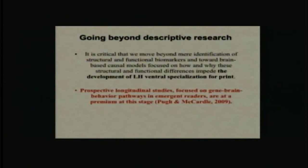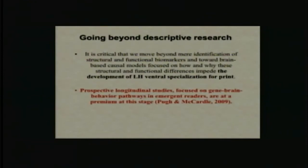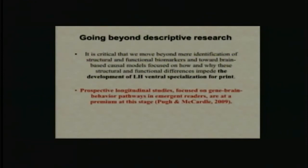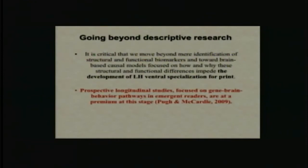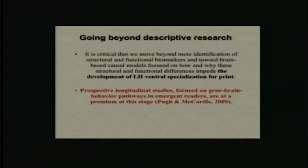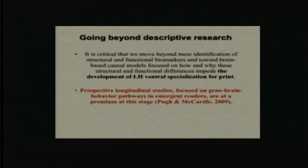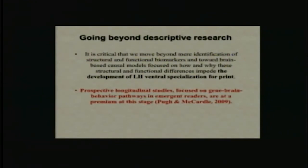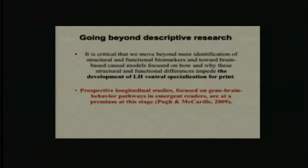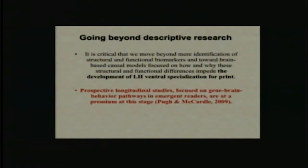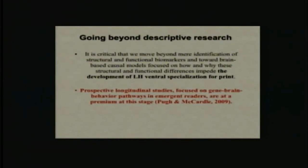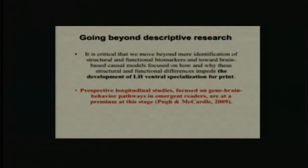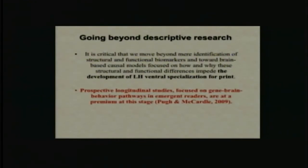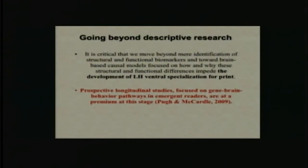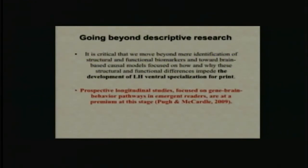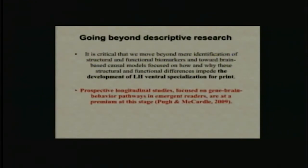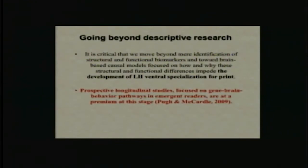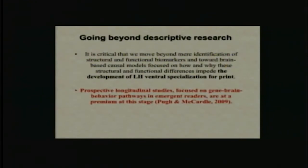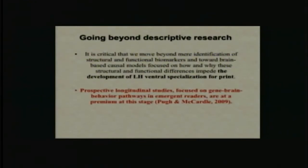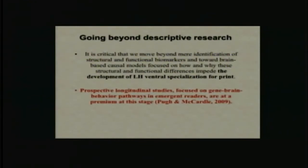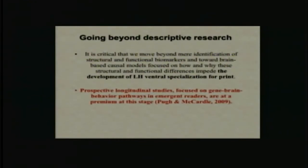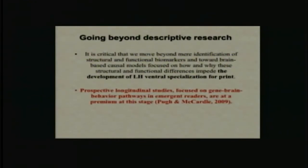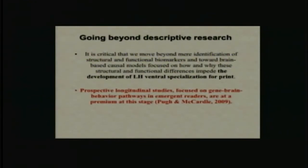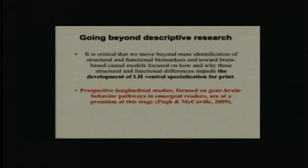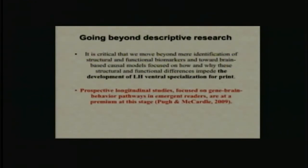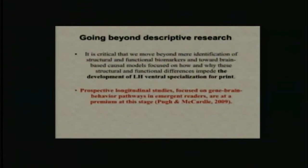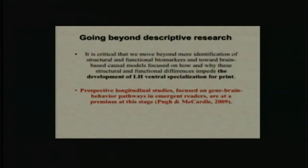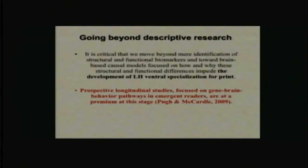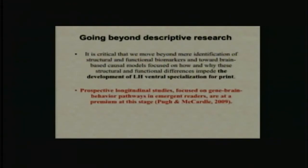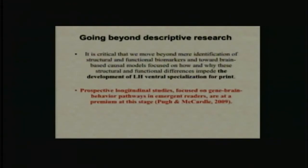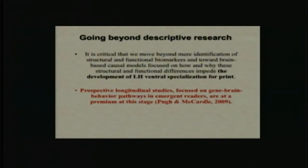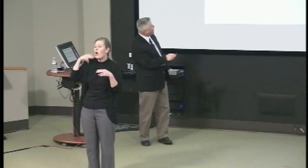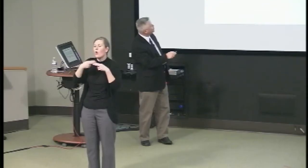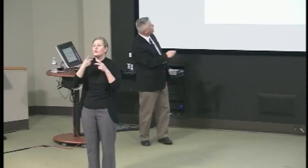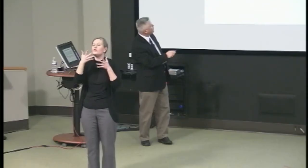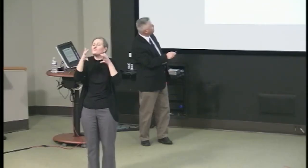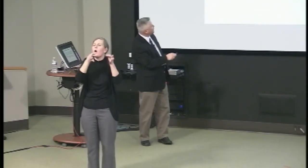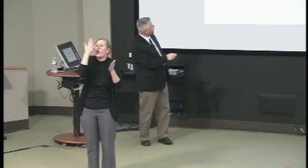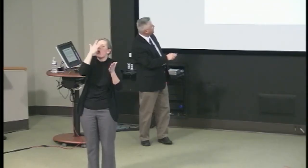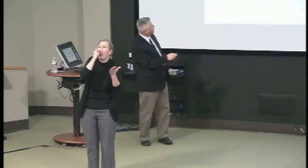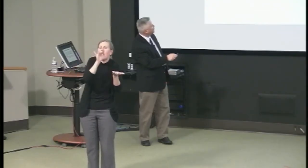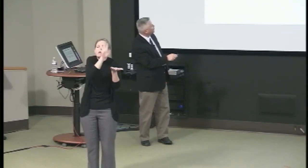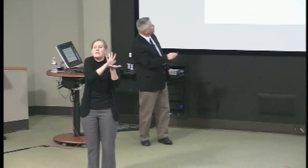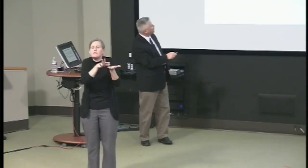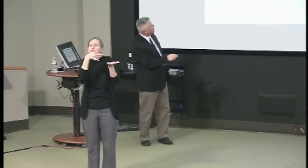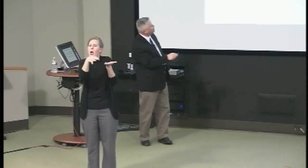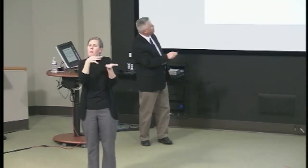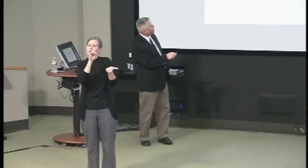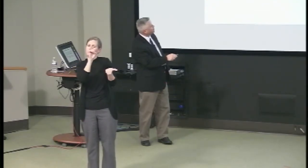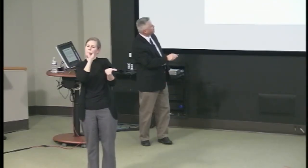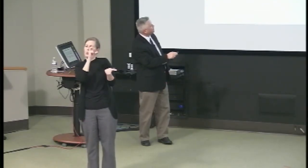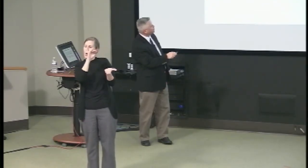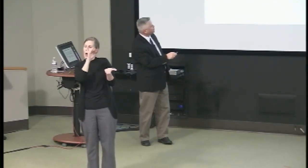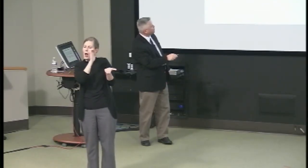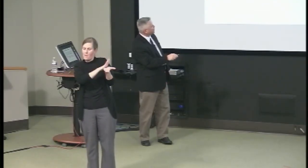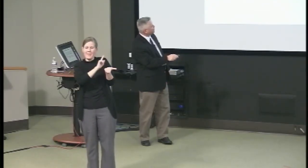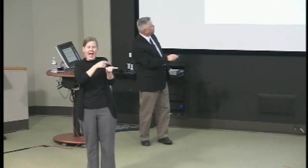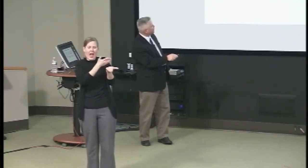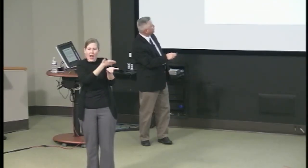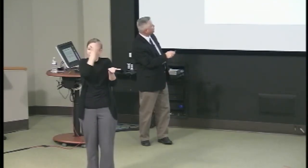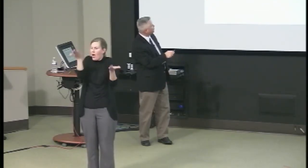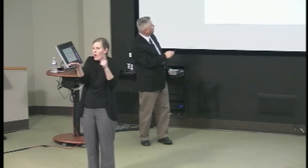biomarkers toward brain-based causal models of how these factors actually impede the development of this